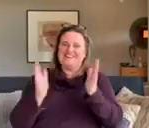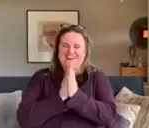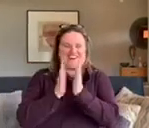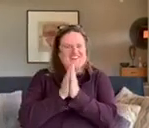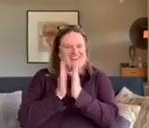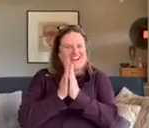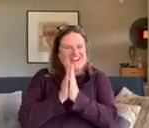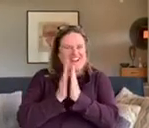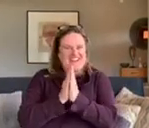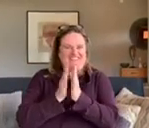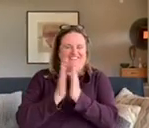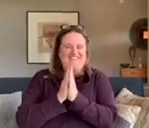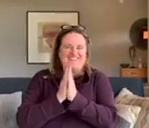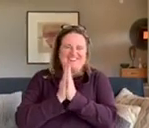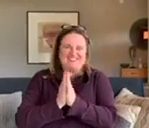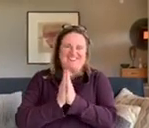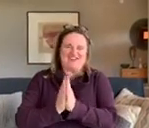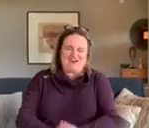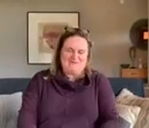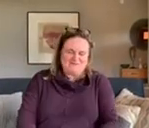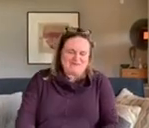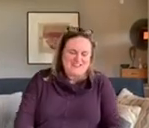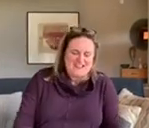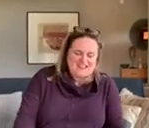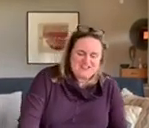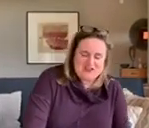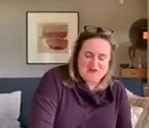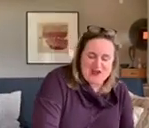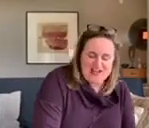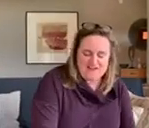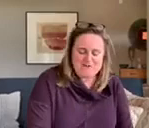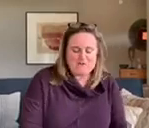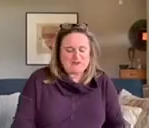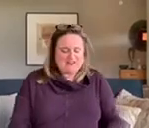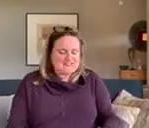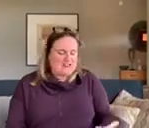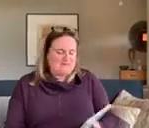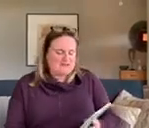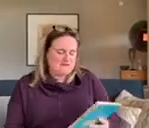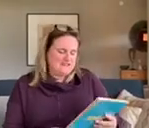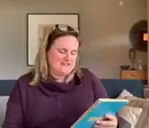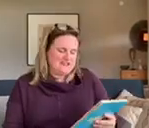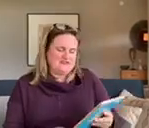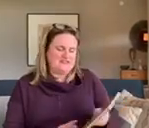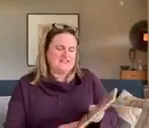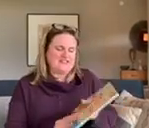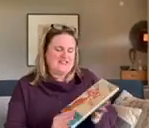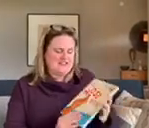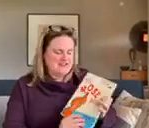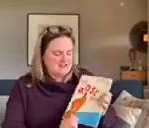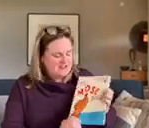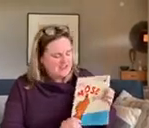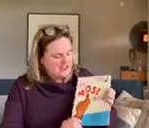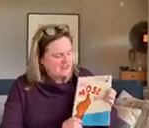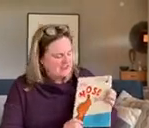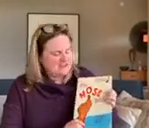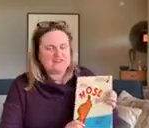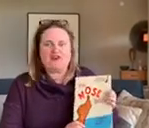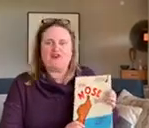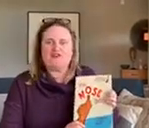All right, good job. So I have a book that I'm going to read to you today, and it is called